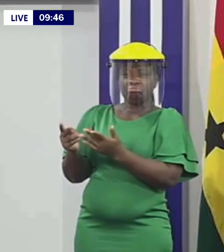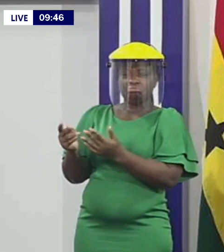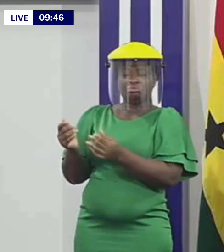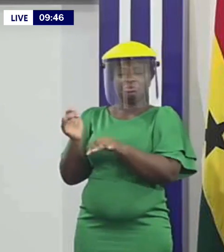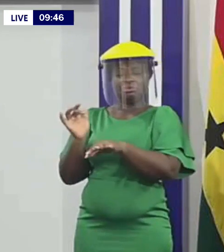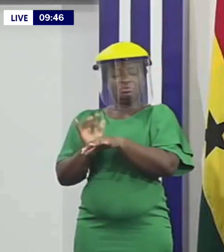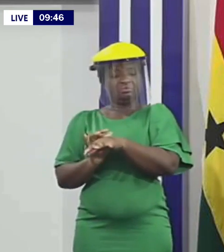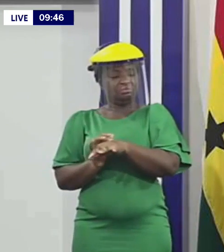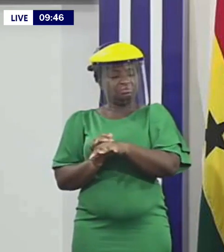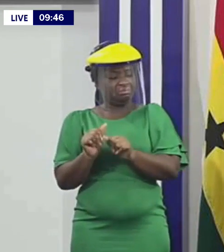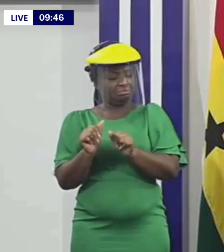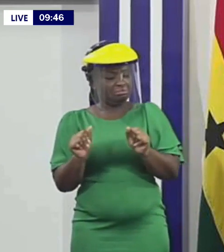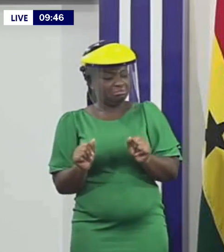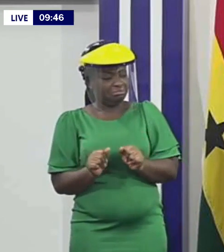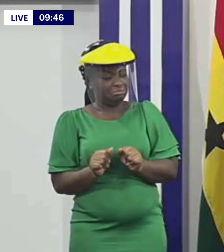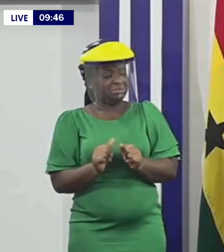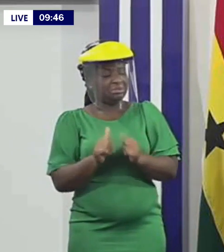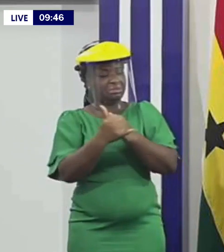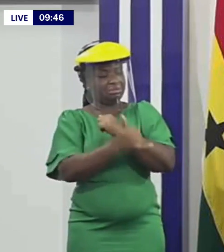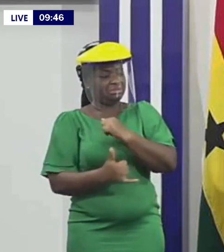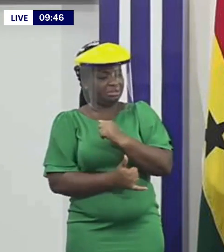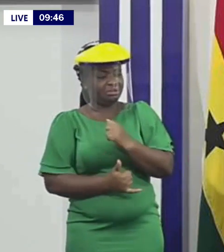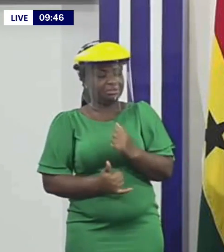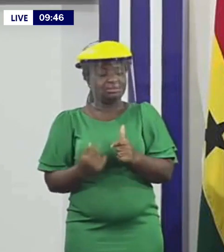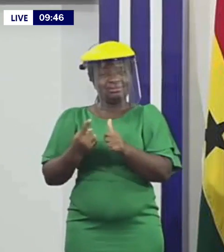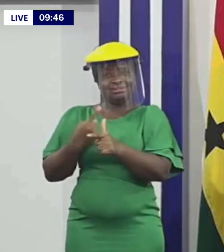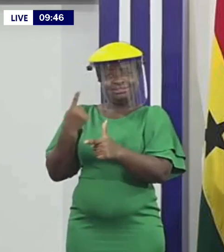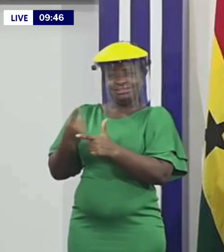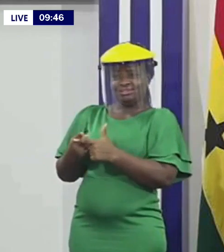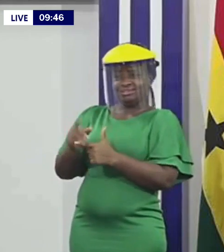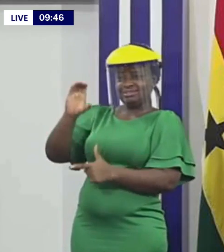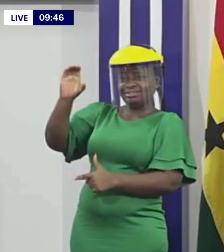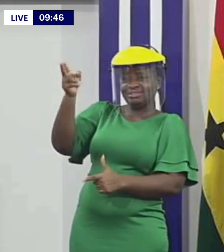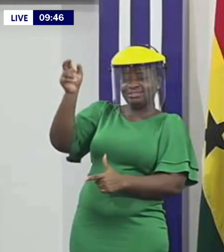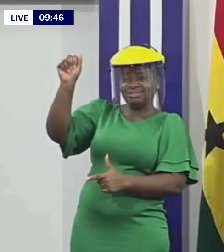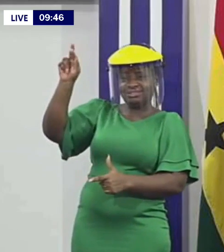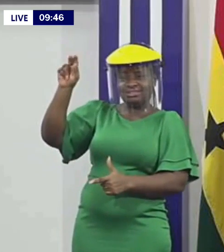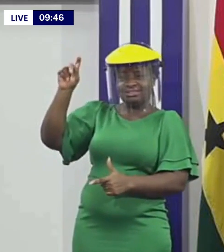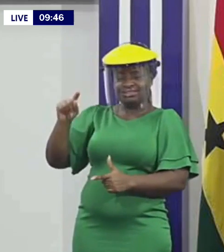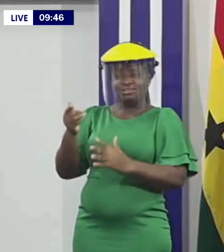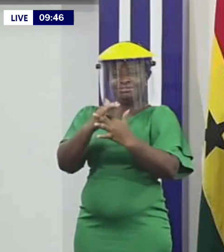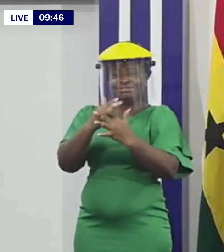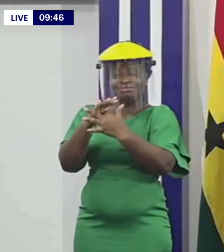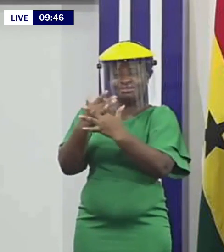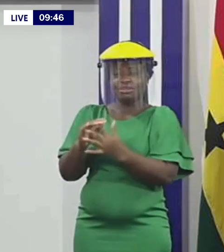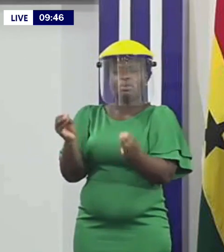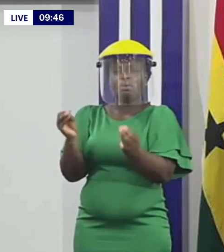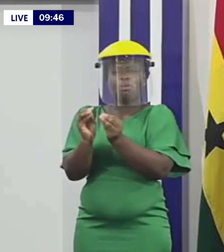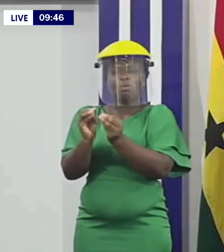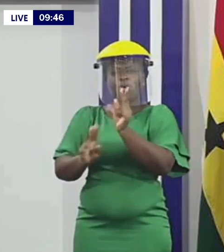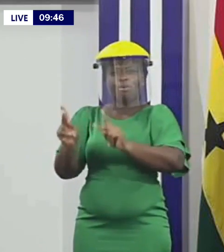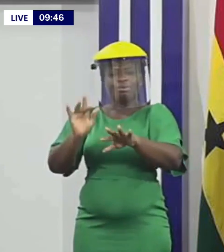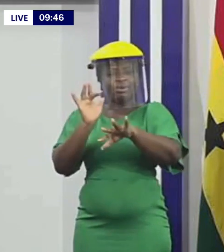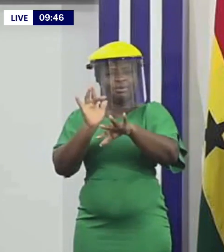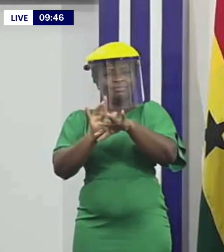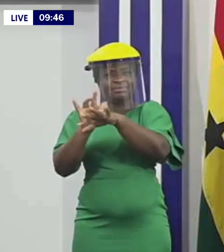men in the country. This chart is the distribution of the entire number of cases